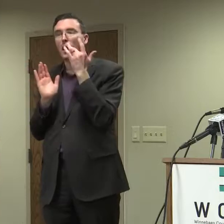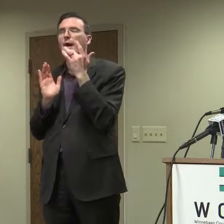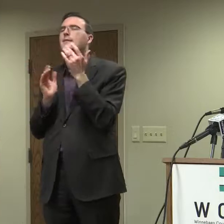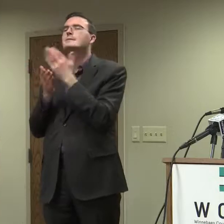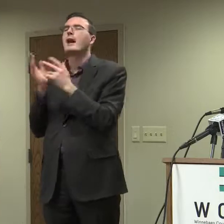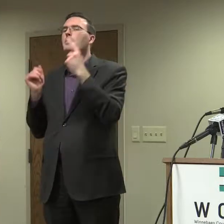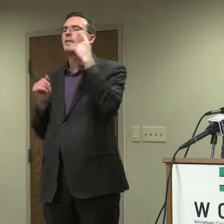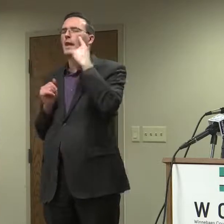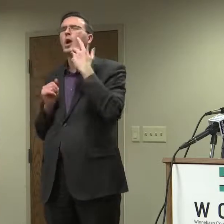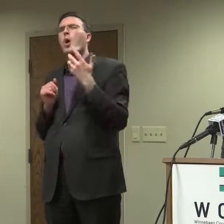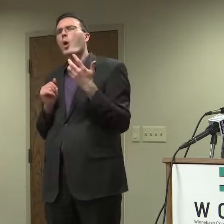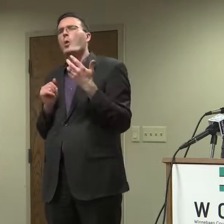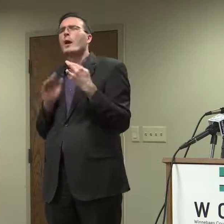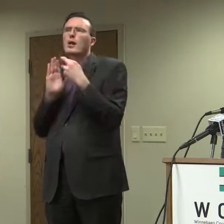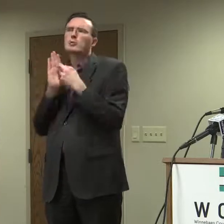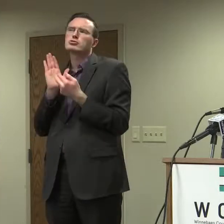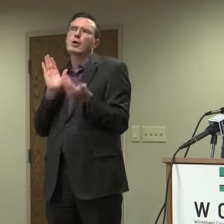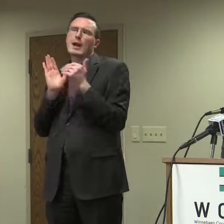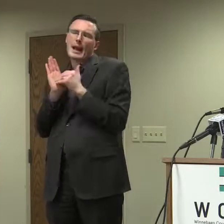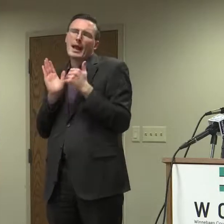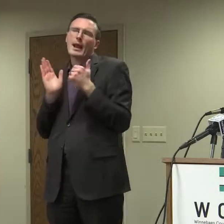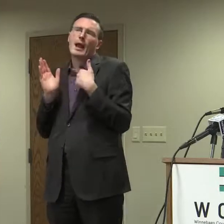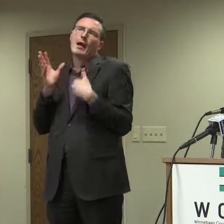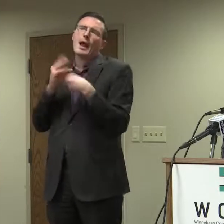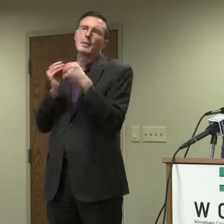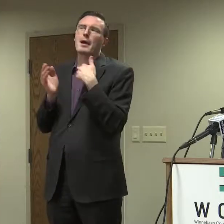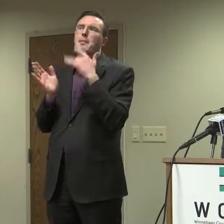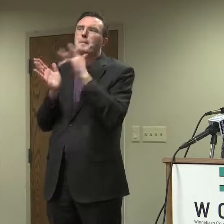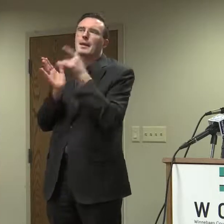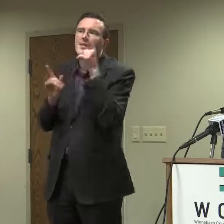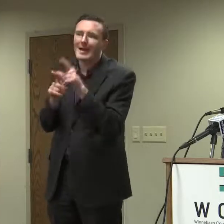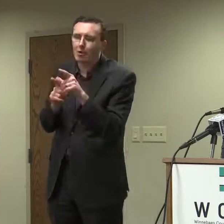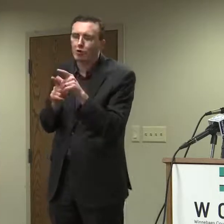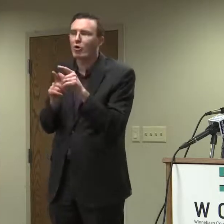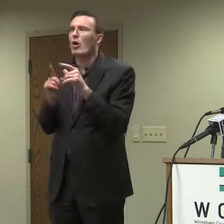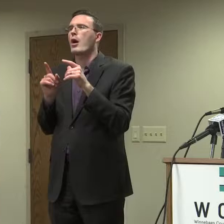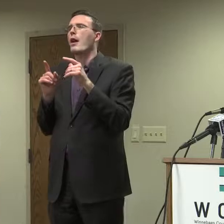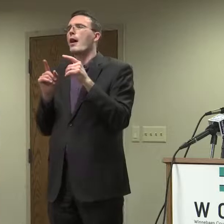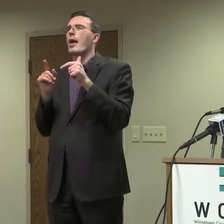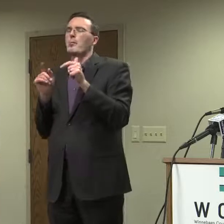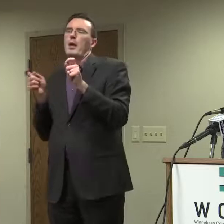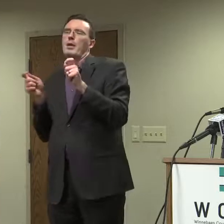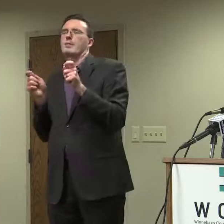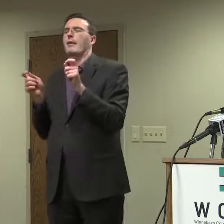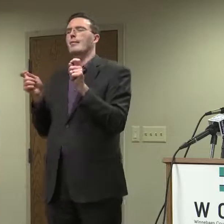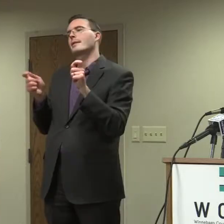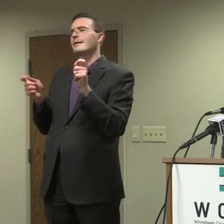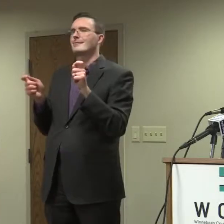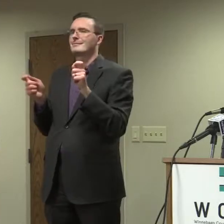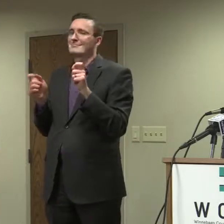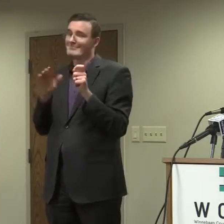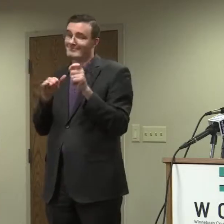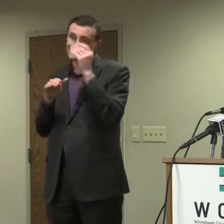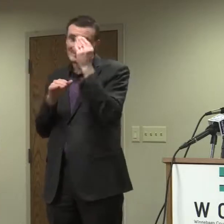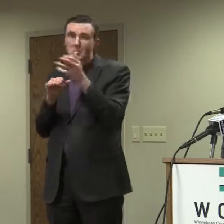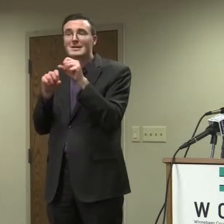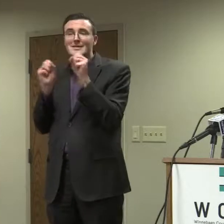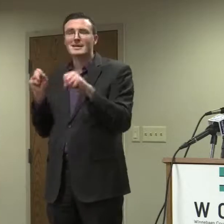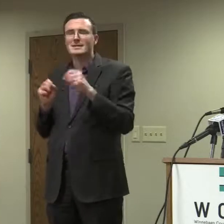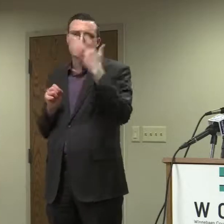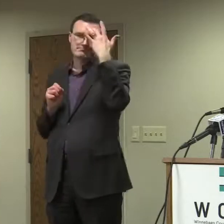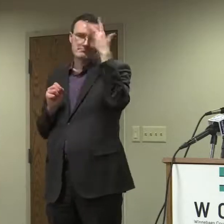by re-registering with a middle initial that the systems are smart enough to know that that's a duplicate. And